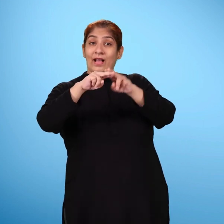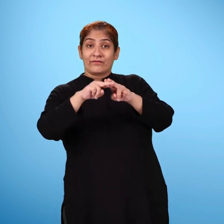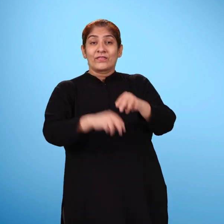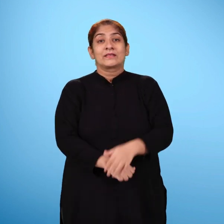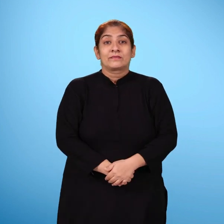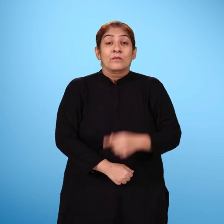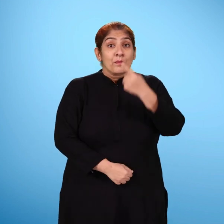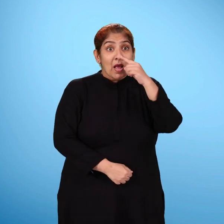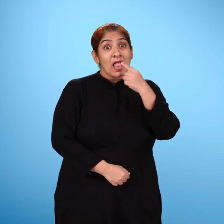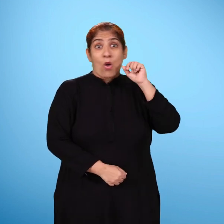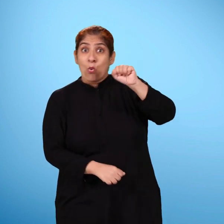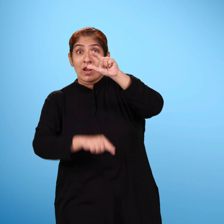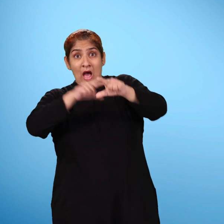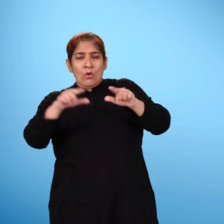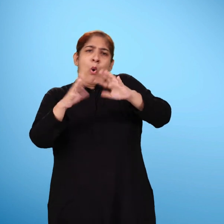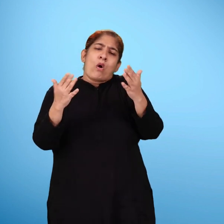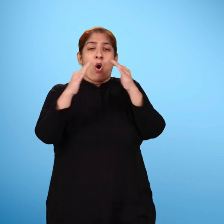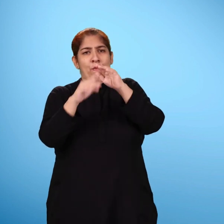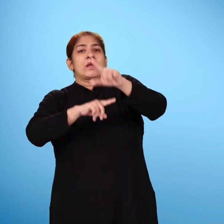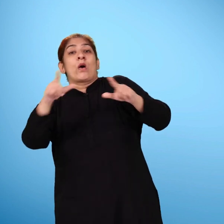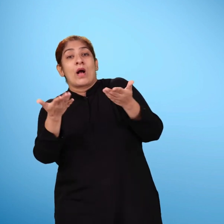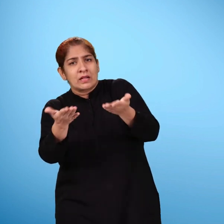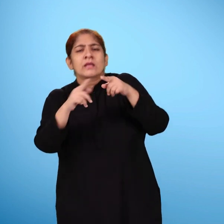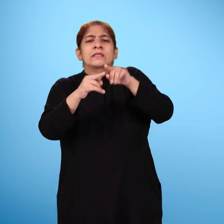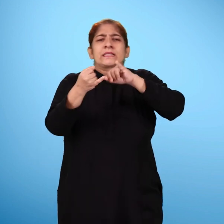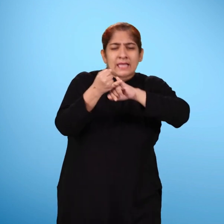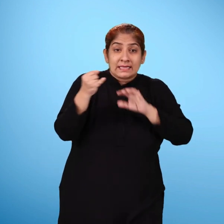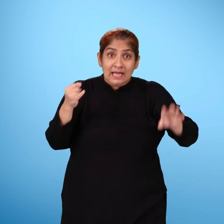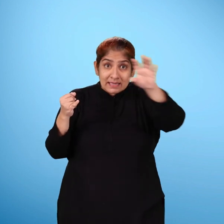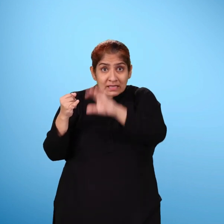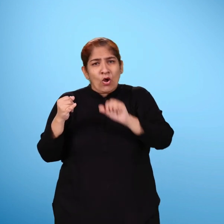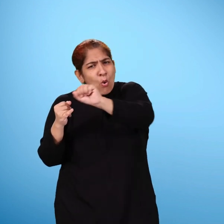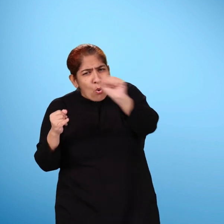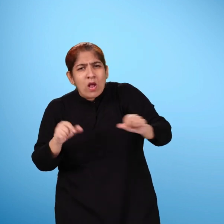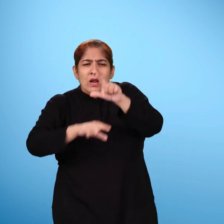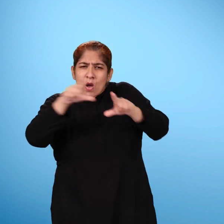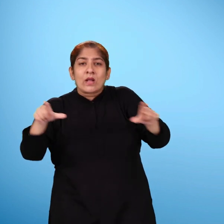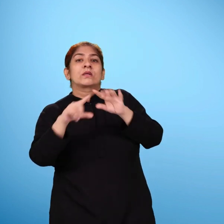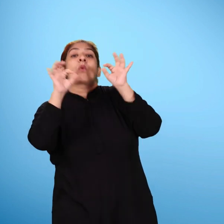F. Mother tongue or home language. Official language of the state and English